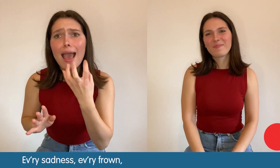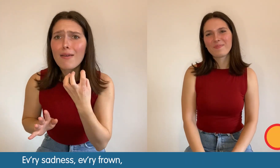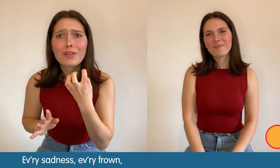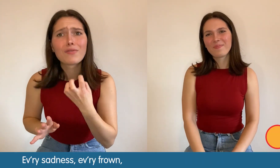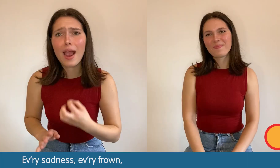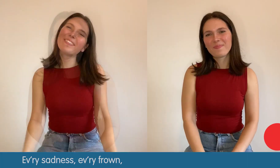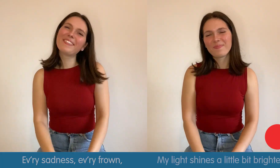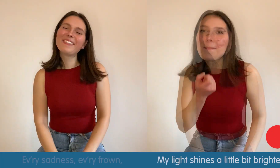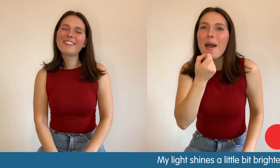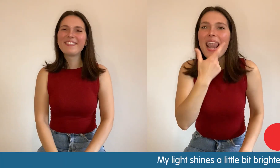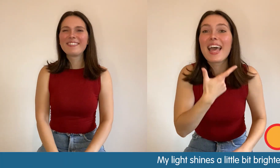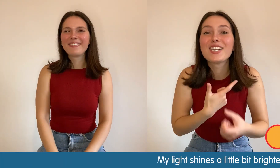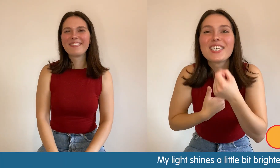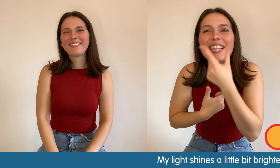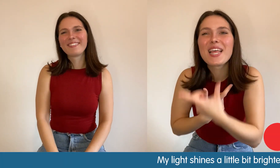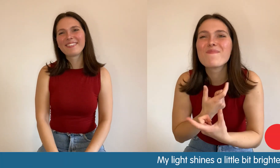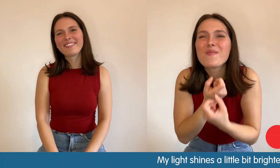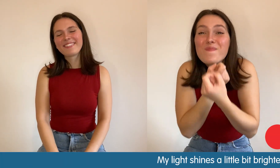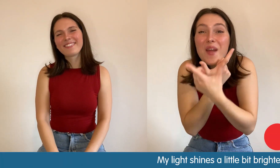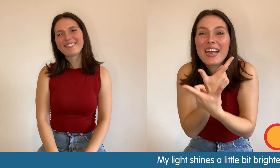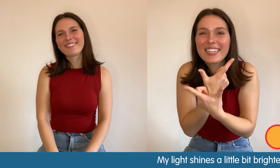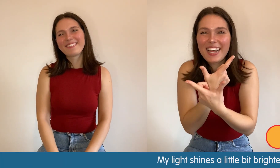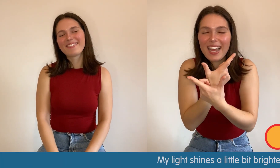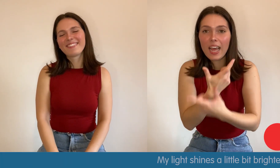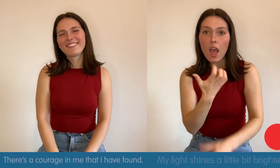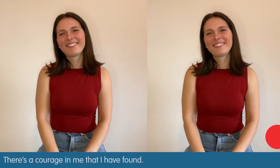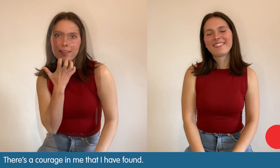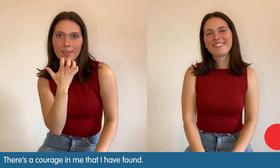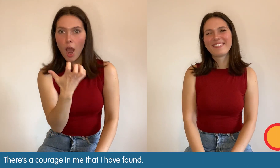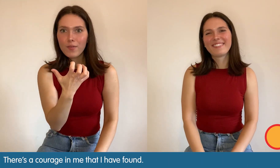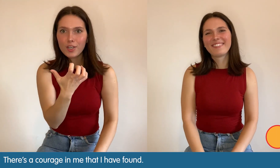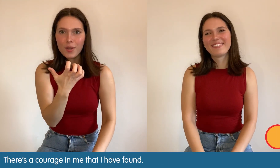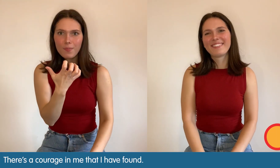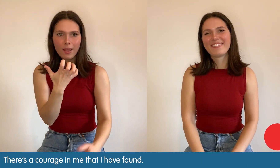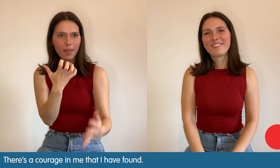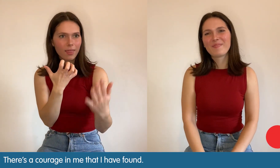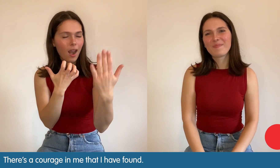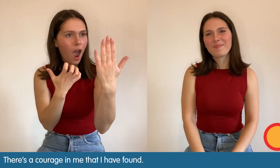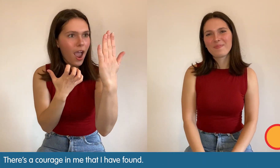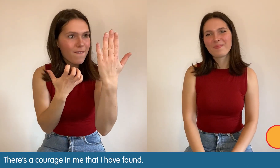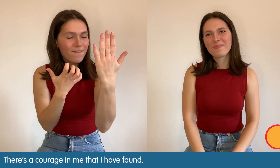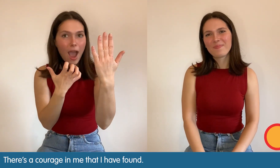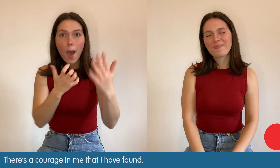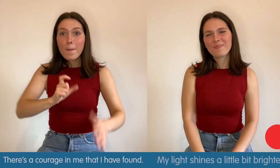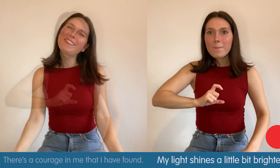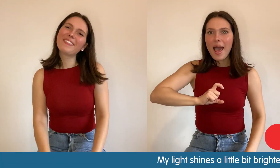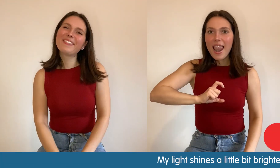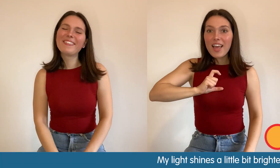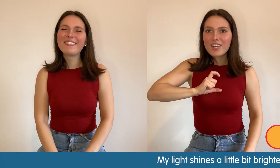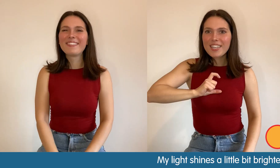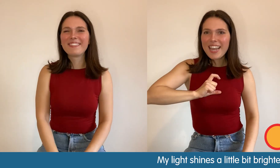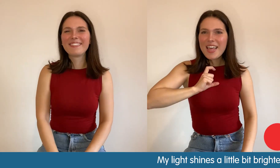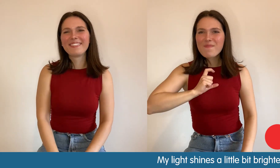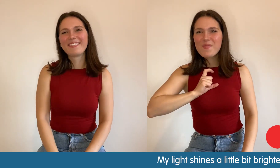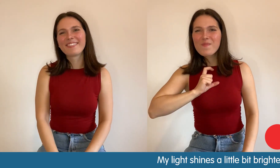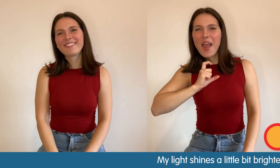every frown, my light shines a little bit brighter. There's a courage in me that I have found. My light shines a little bit